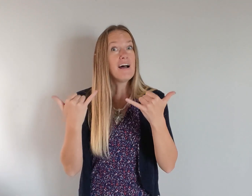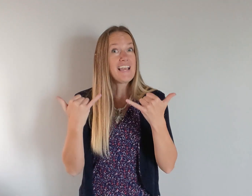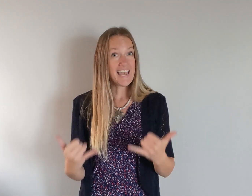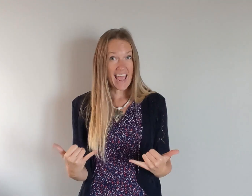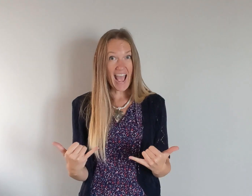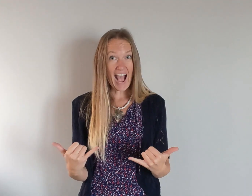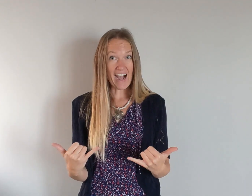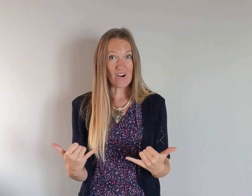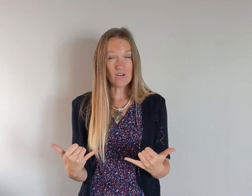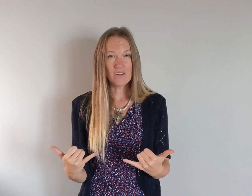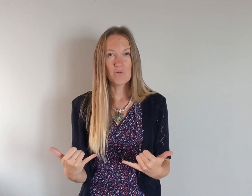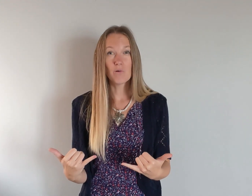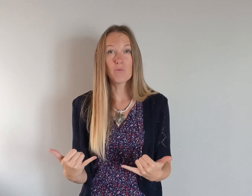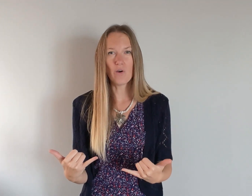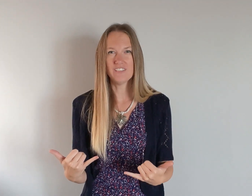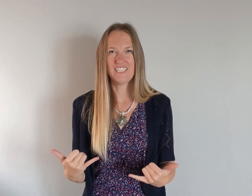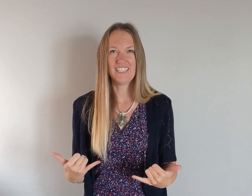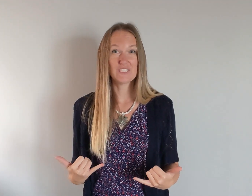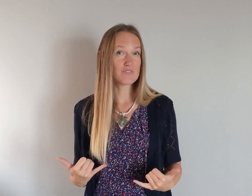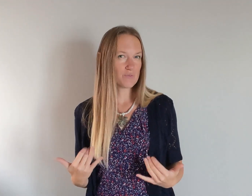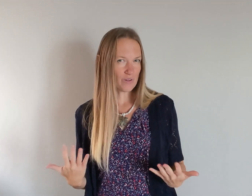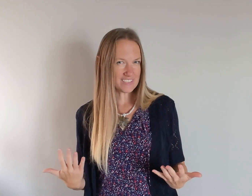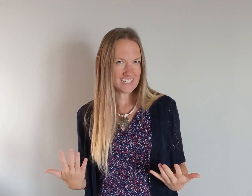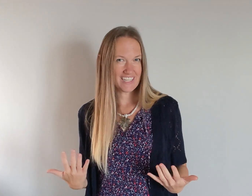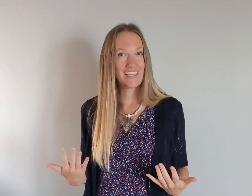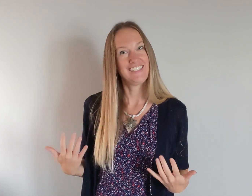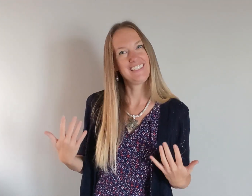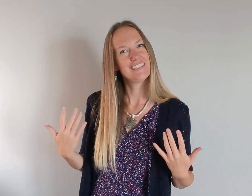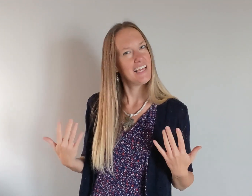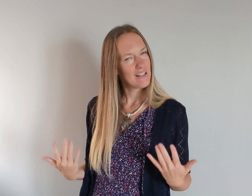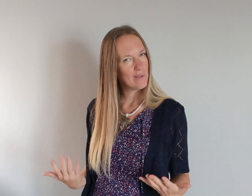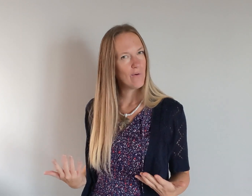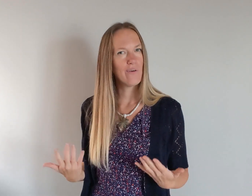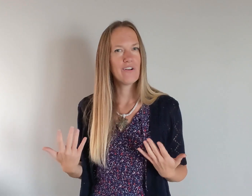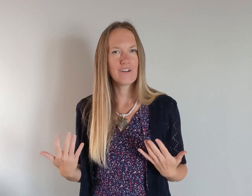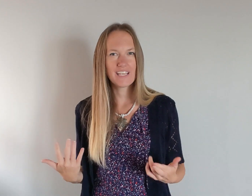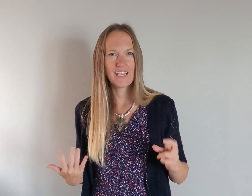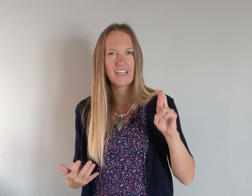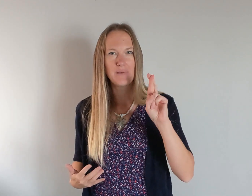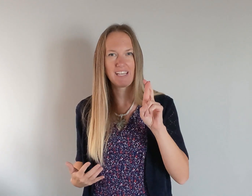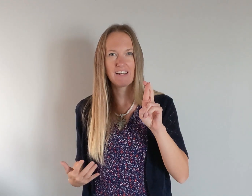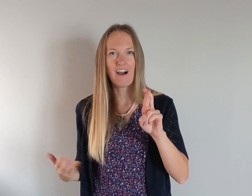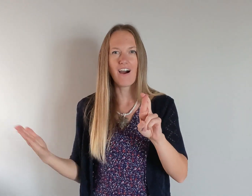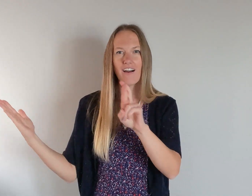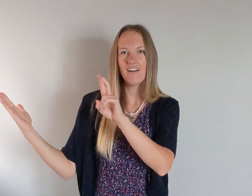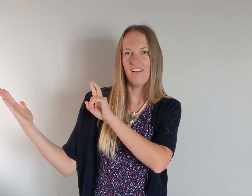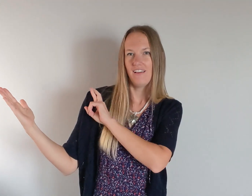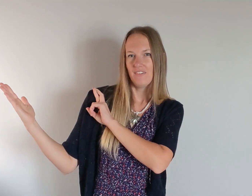but now we're royalty. So for royalty, it's just like Lord or King. You're making an R from